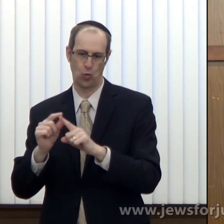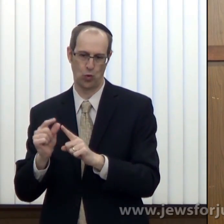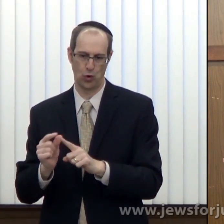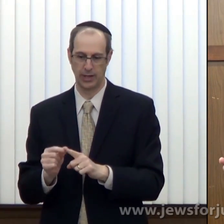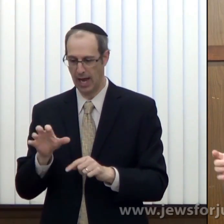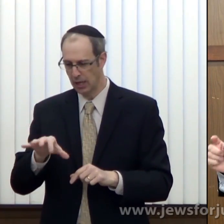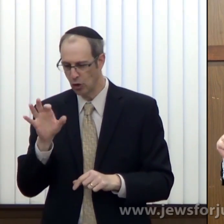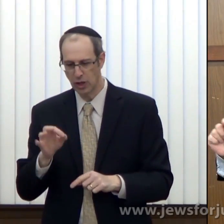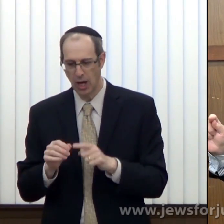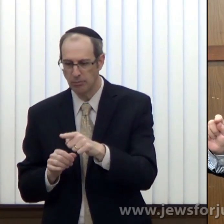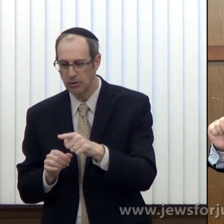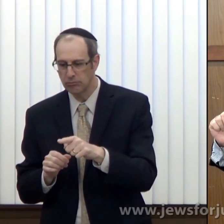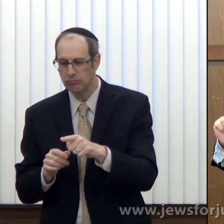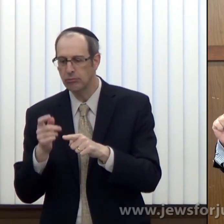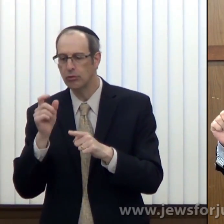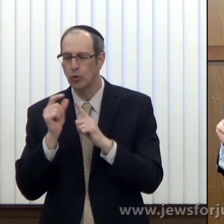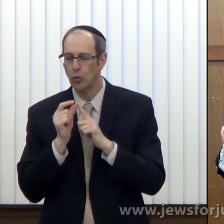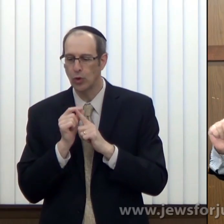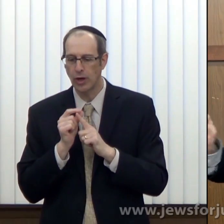And look up the word